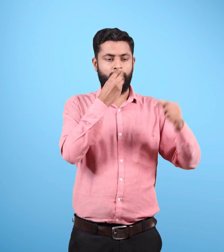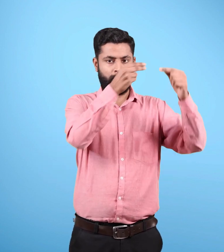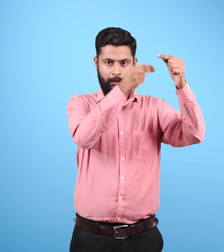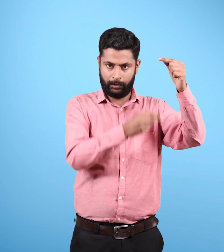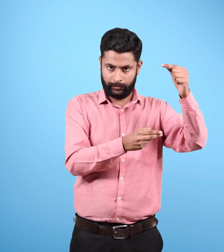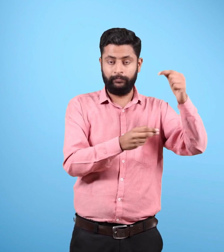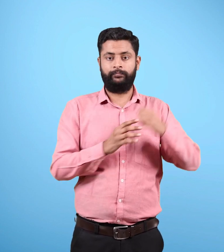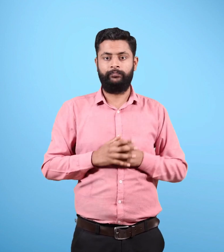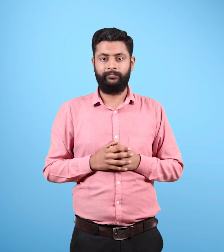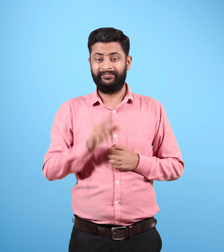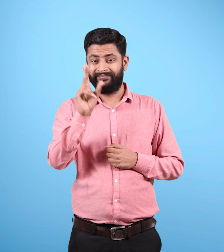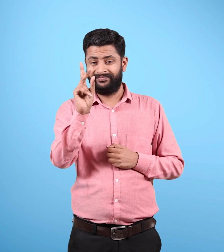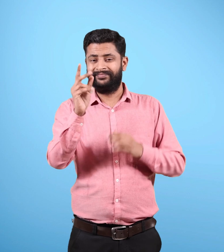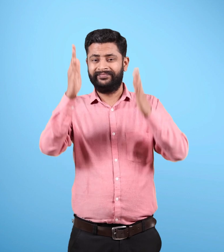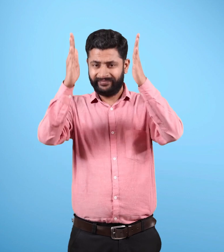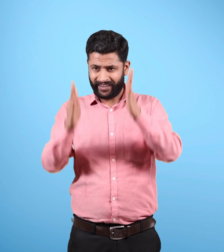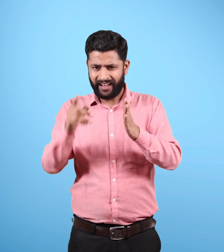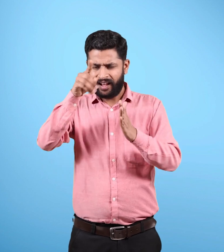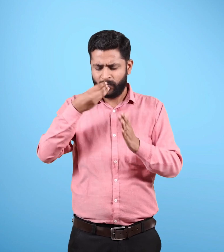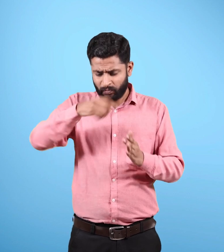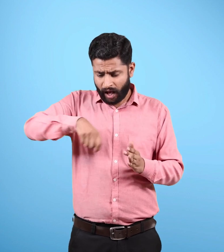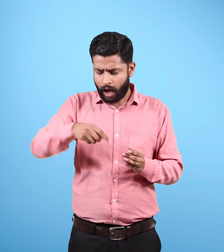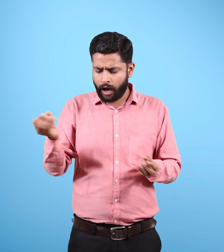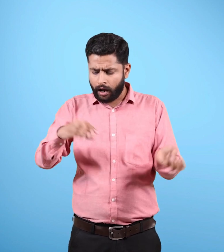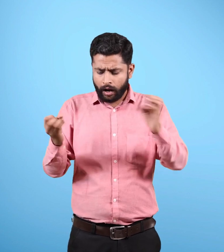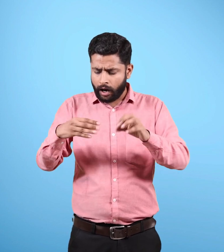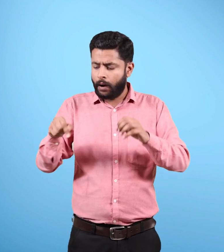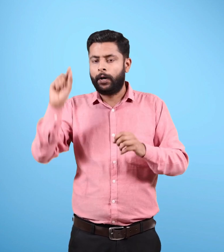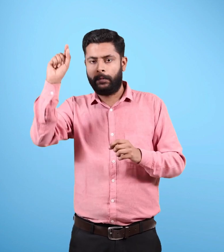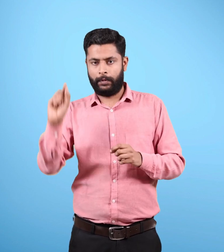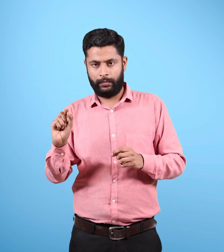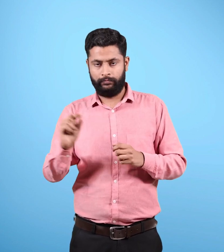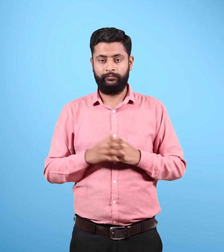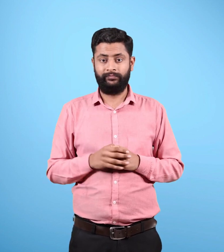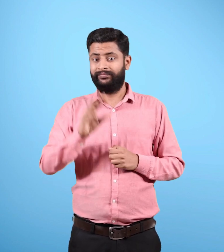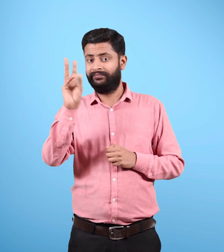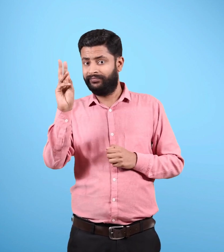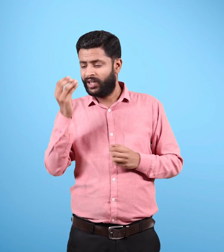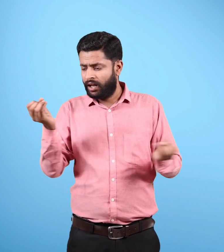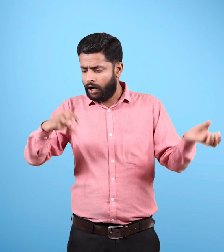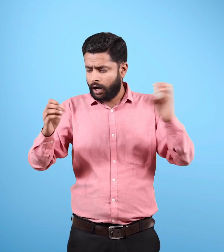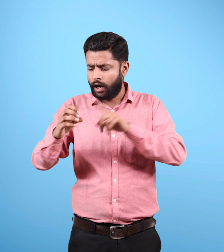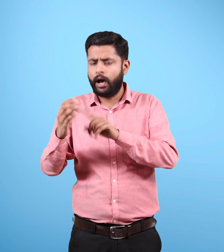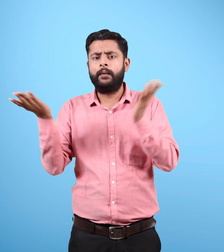Column 1, Food item. Column 2, Ingredients. Column 3,